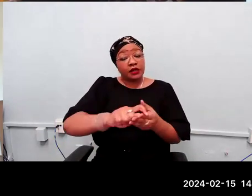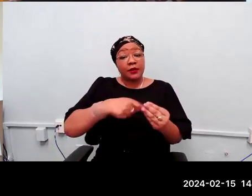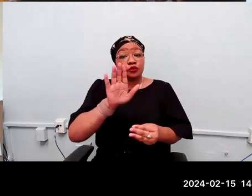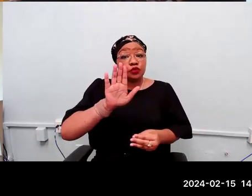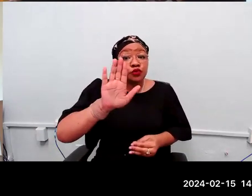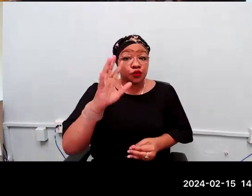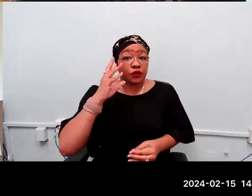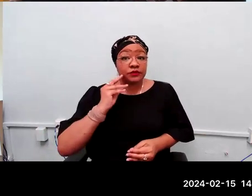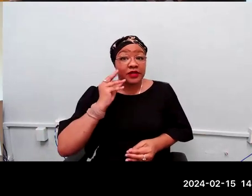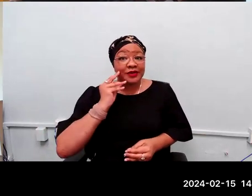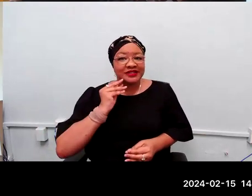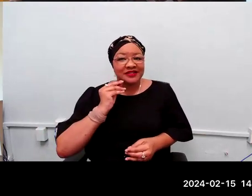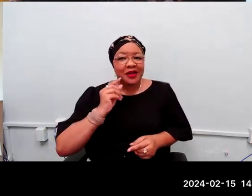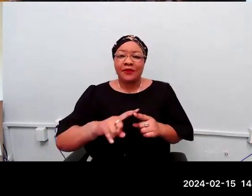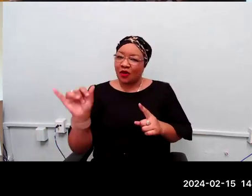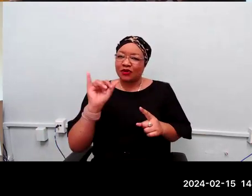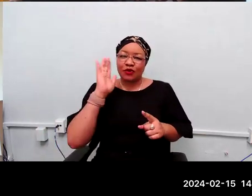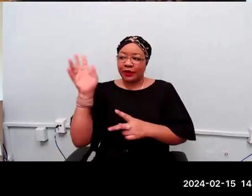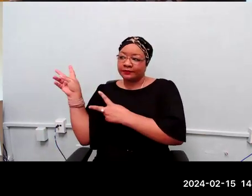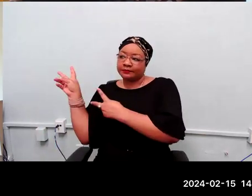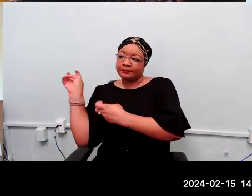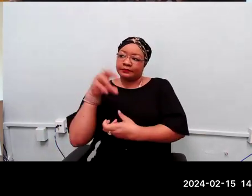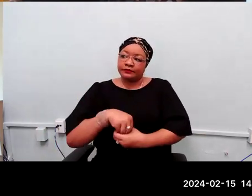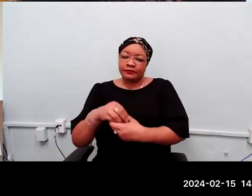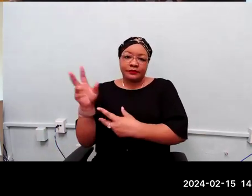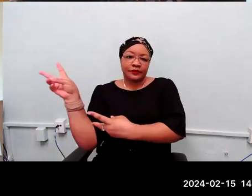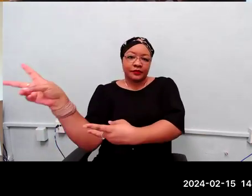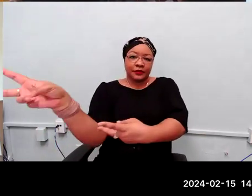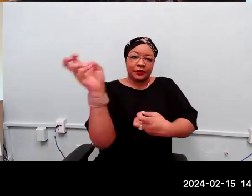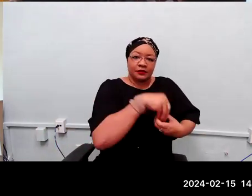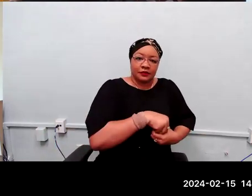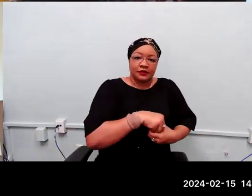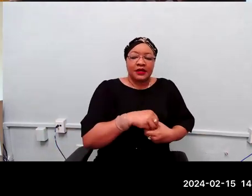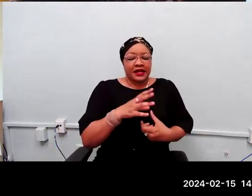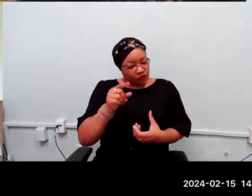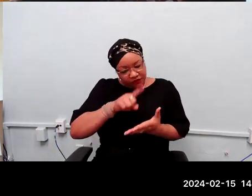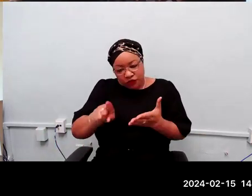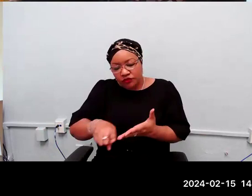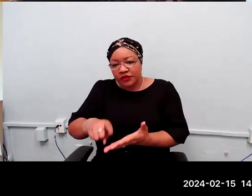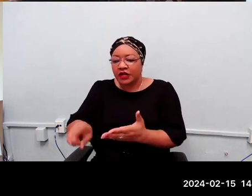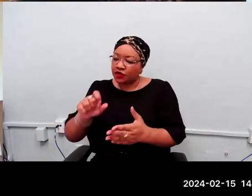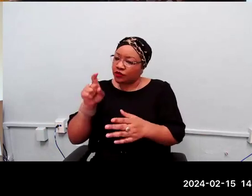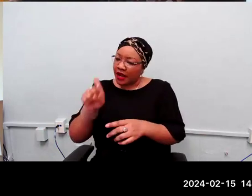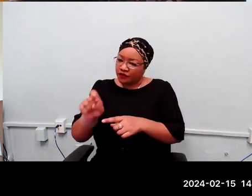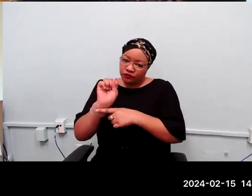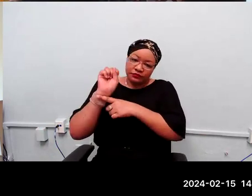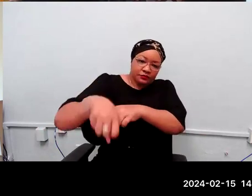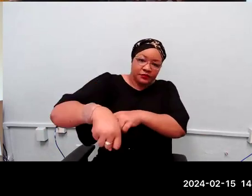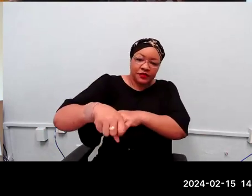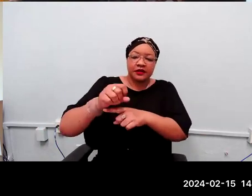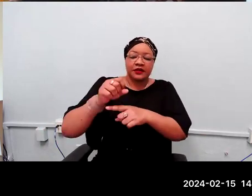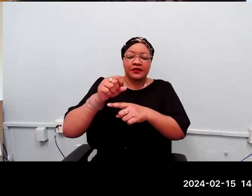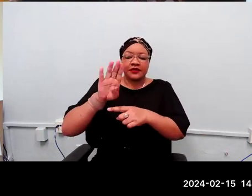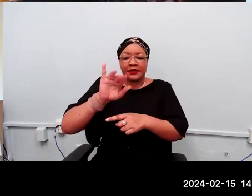be writing about things that are beyond what you know, and you have to get past the stereotypes or the ignorances that we all